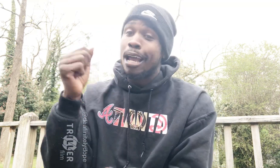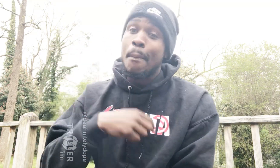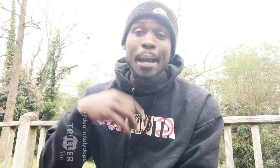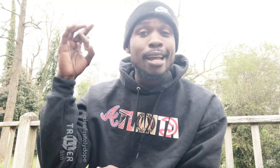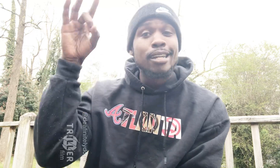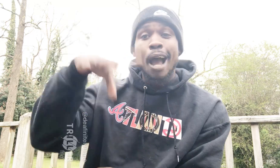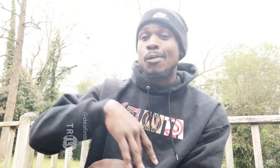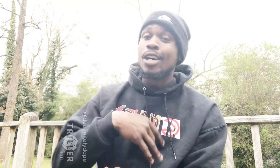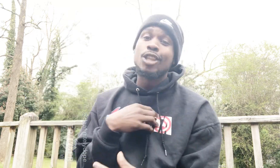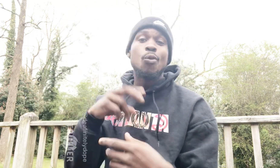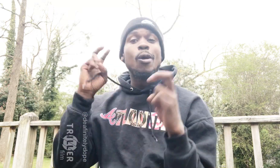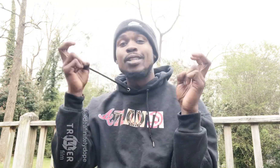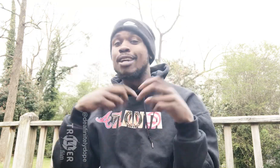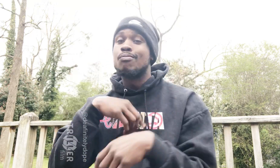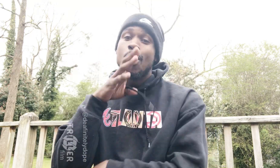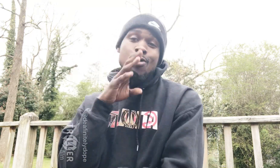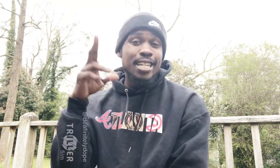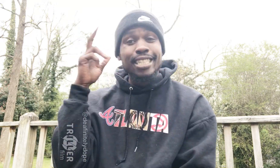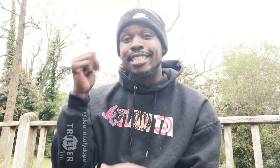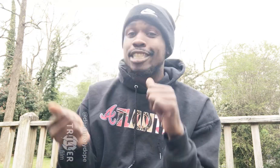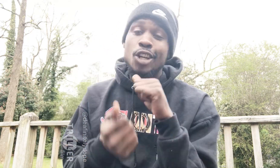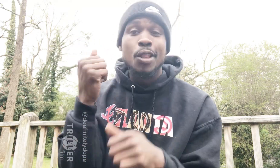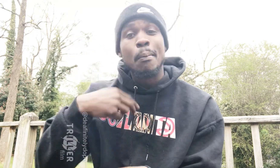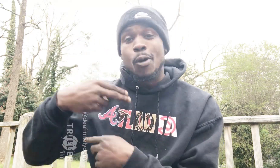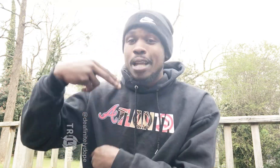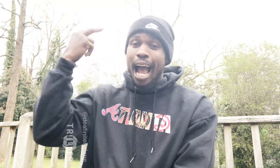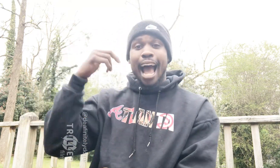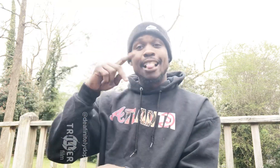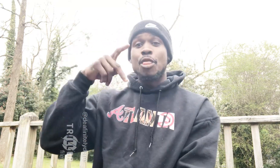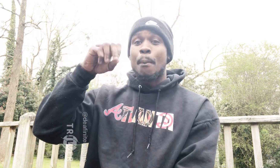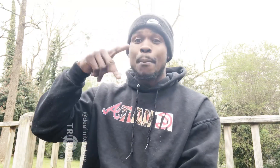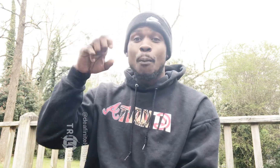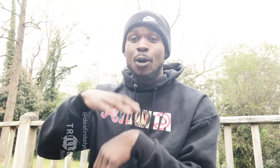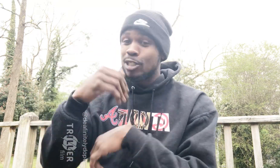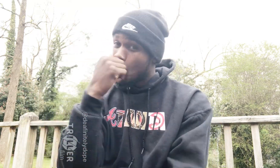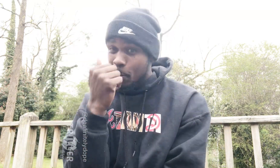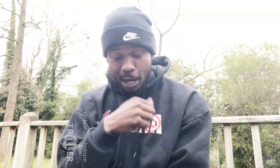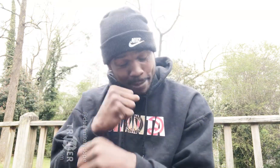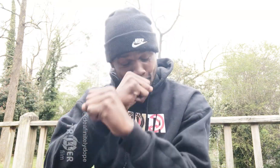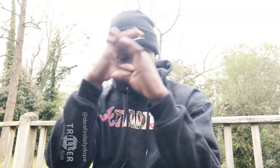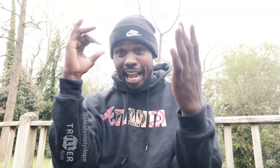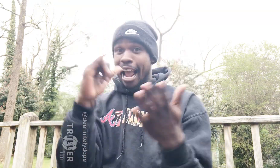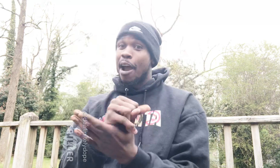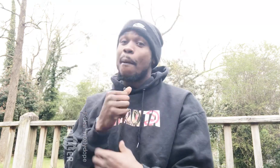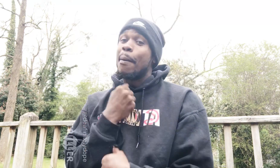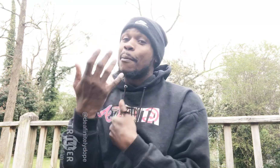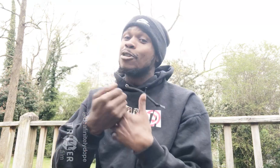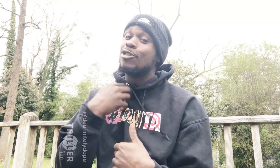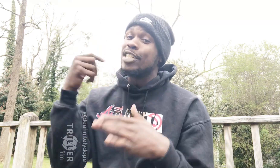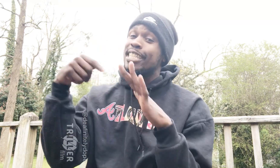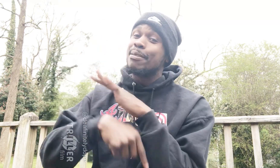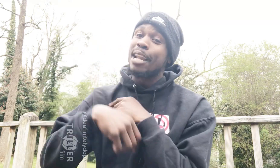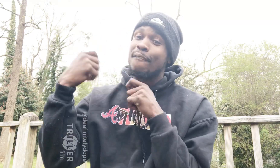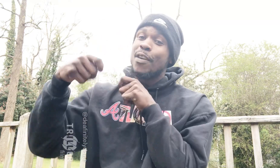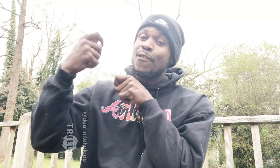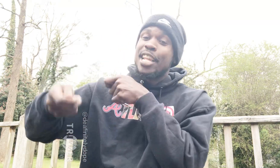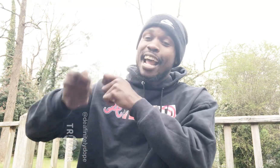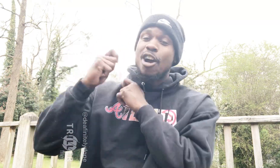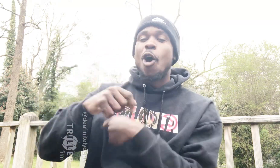pack gospel in the quotes I spoke. You listening to the most high like the Pope on dope. Now picture that, my poetry's deep, now fit for that. Only